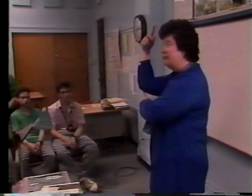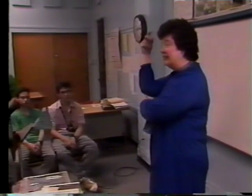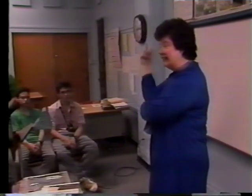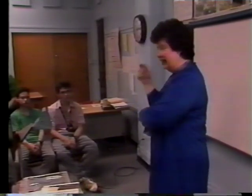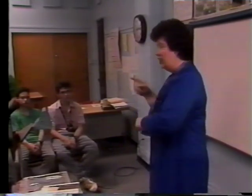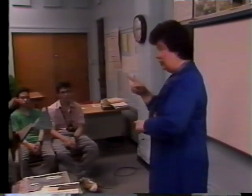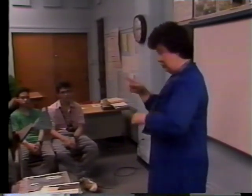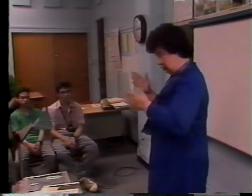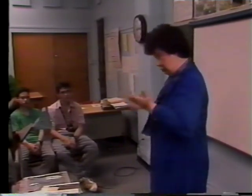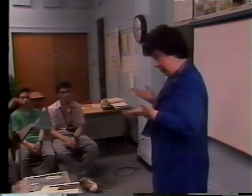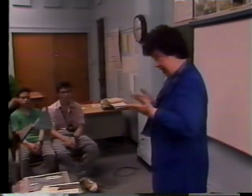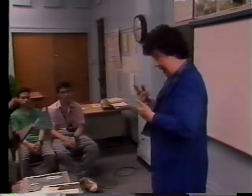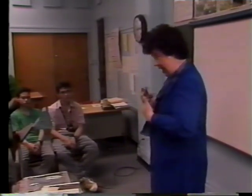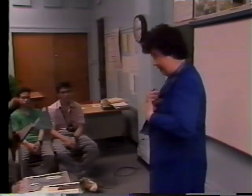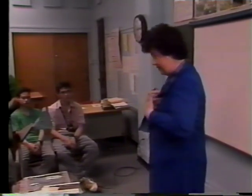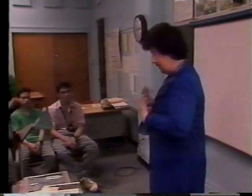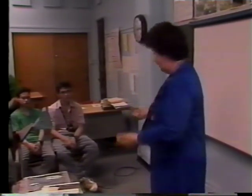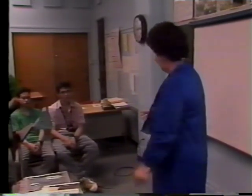dreams that you might have?